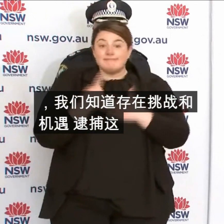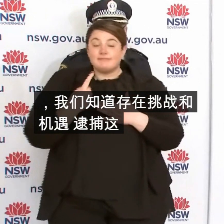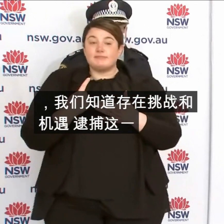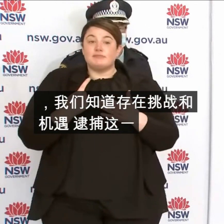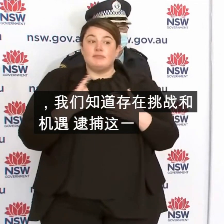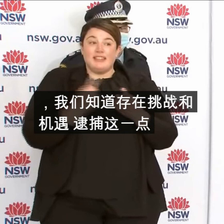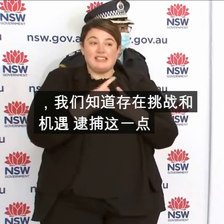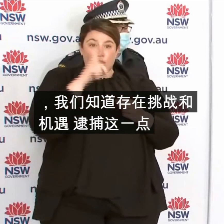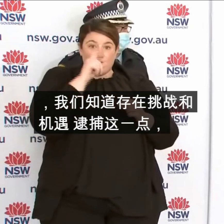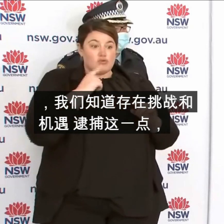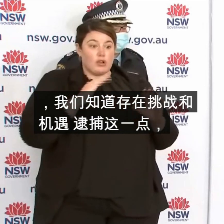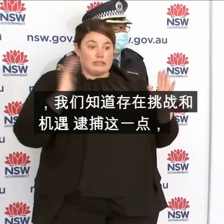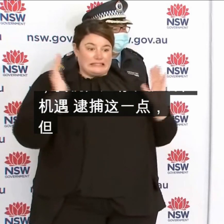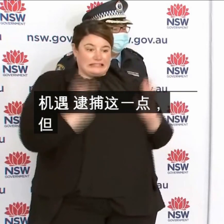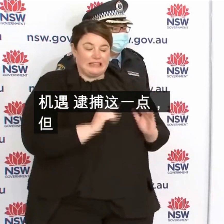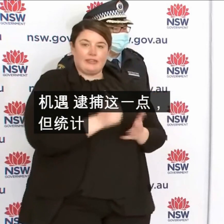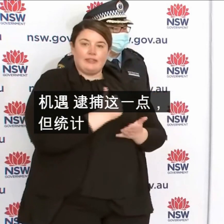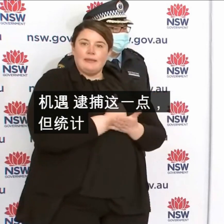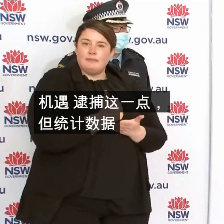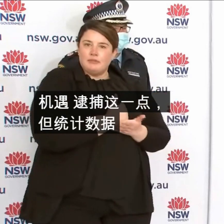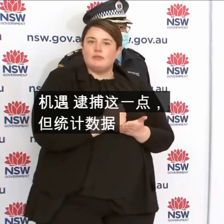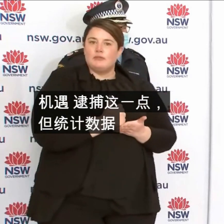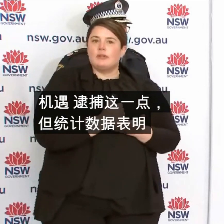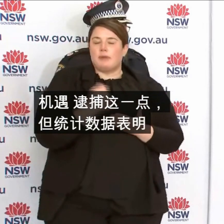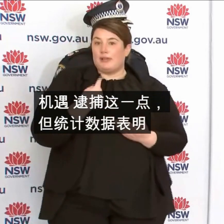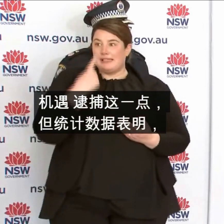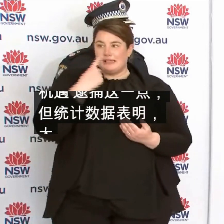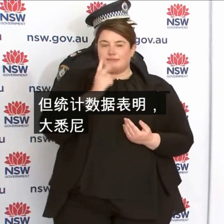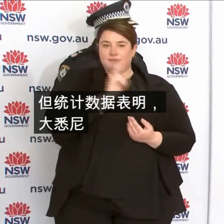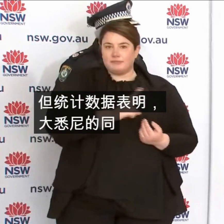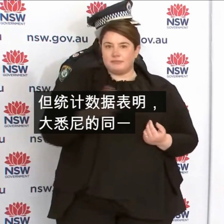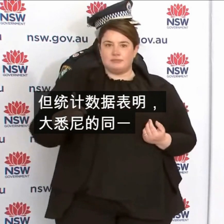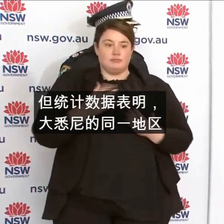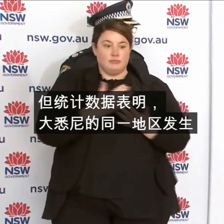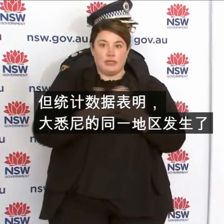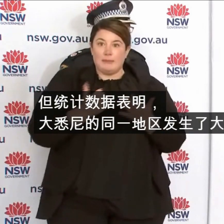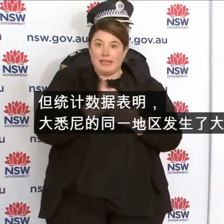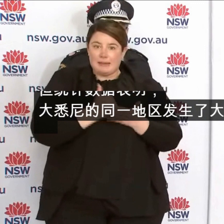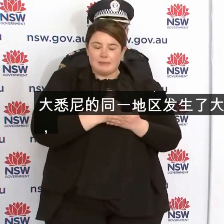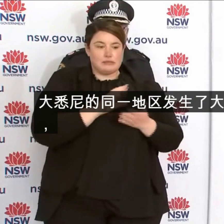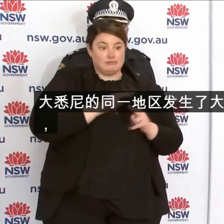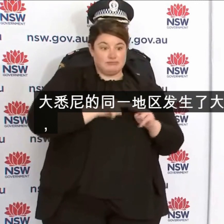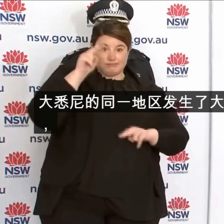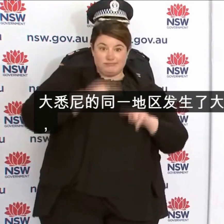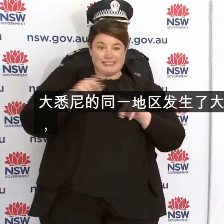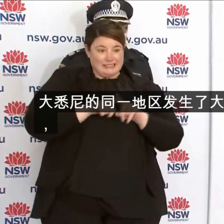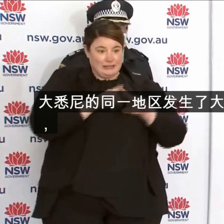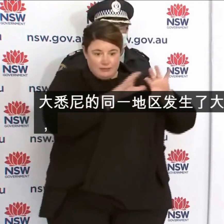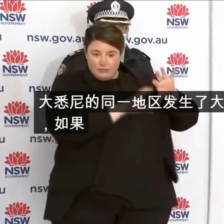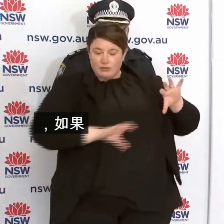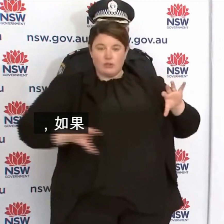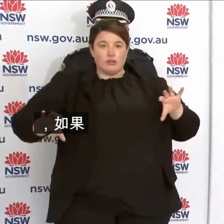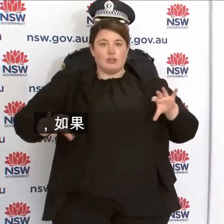opportunities to arrest that, but it's been a statistical fact that the high number of cases have been in the same parts of Greater